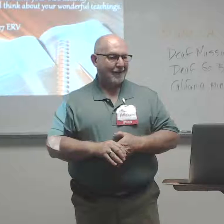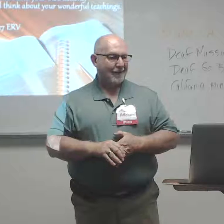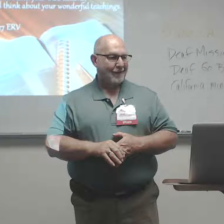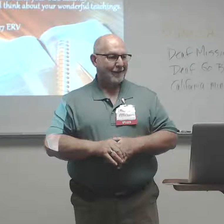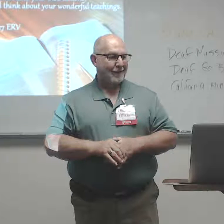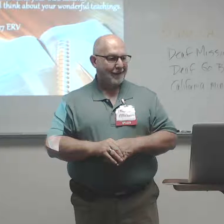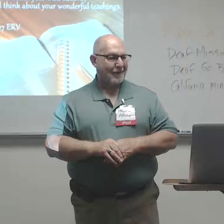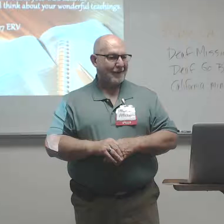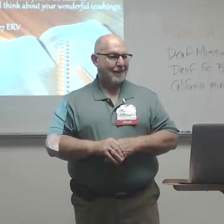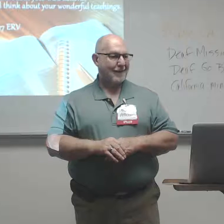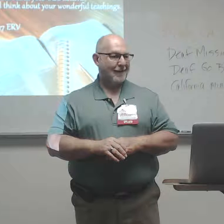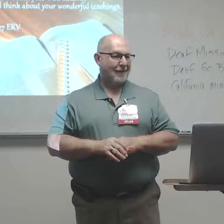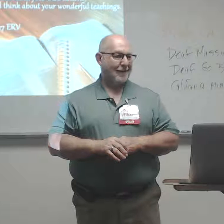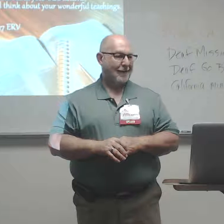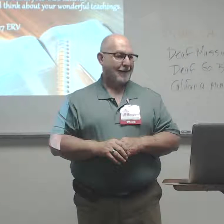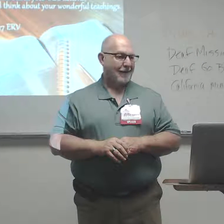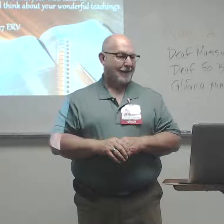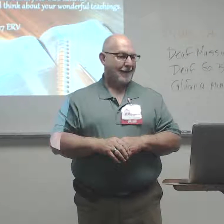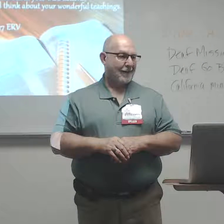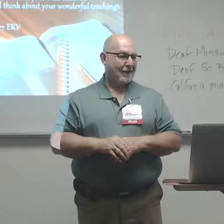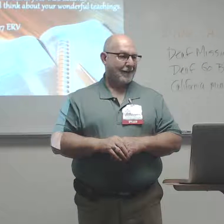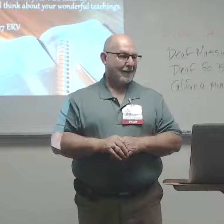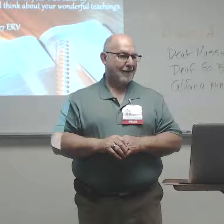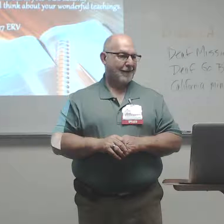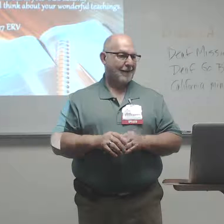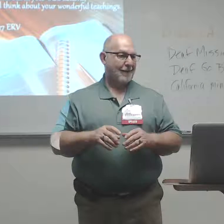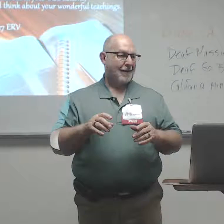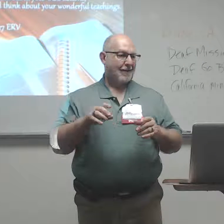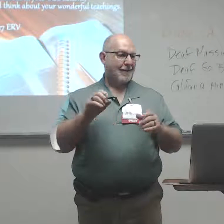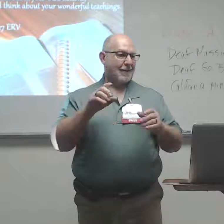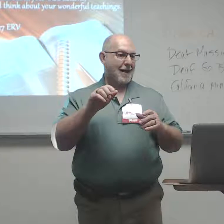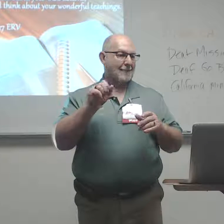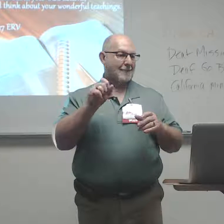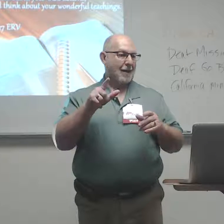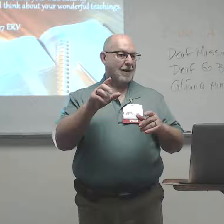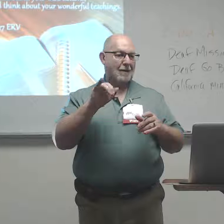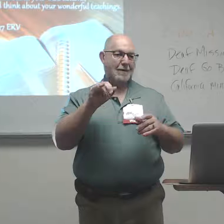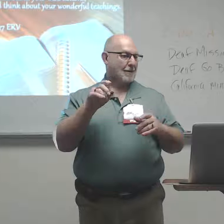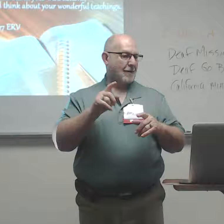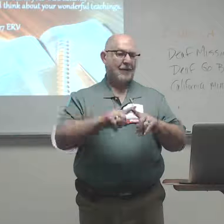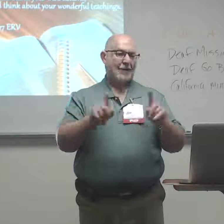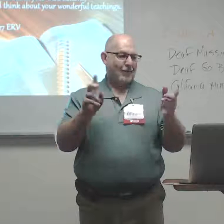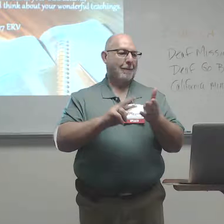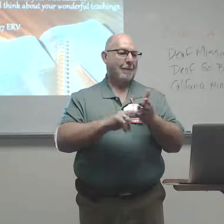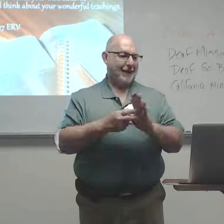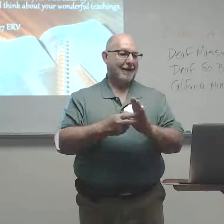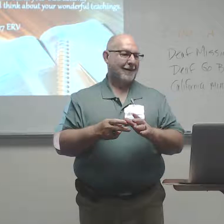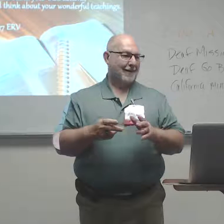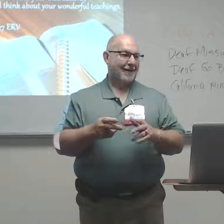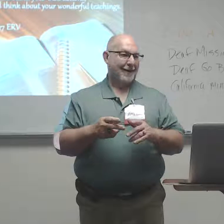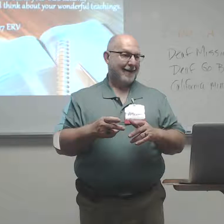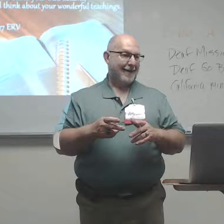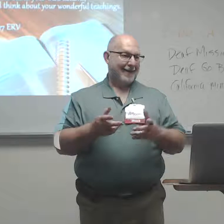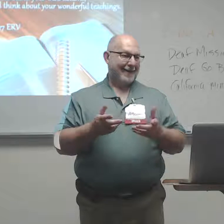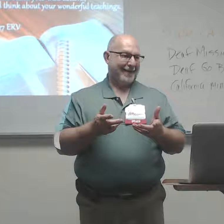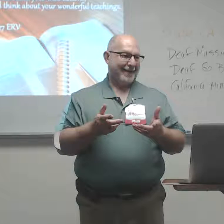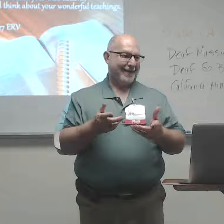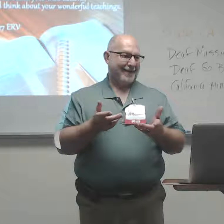different idioms that come on with technology, or maybe with the Bible, and I bring up and I see something and I don't quite understand what that means,